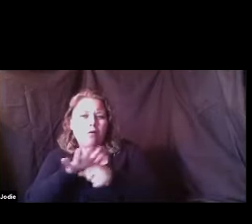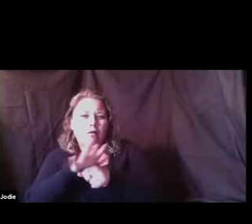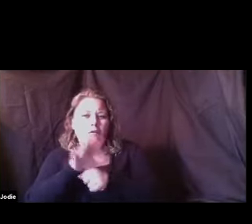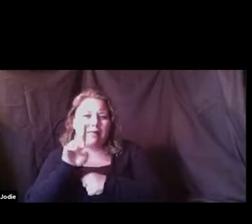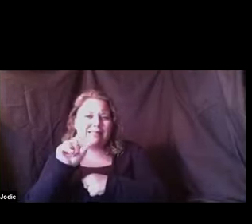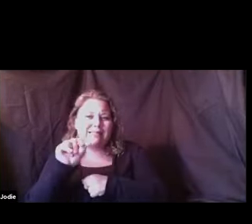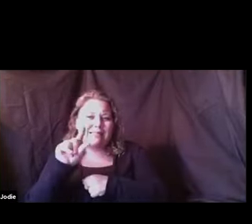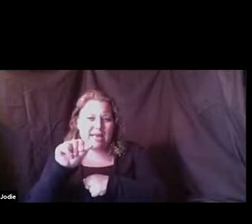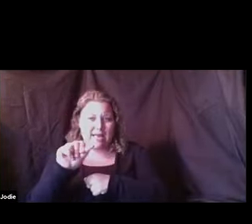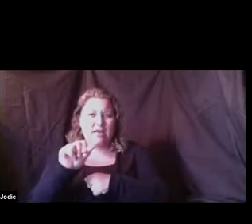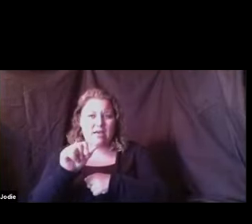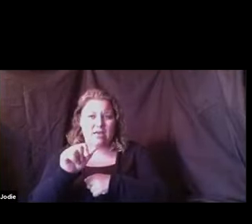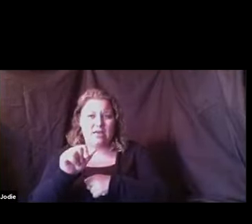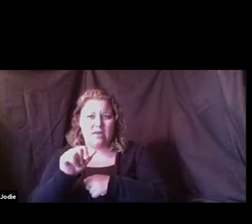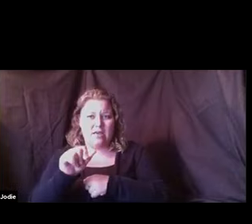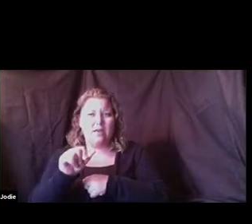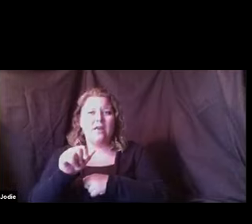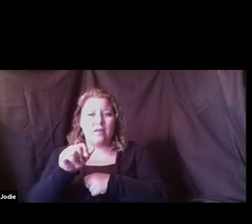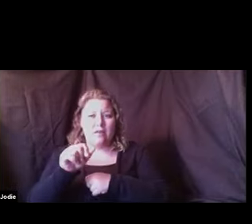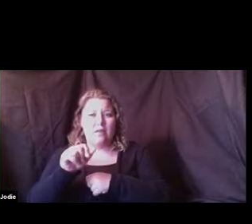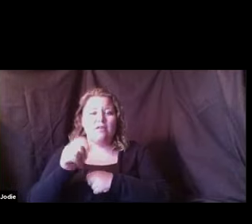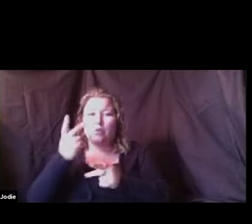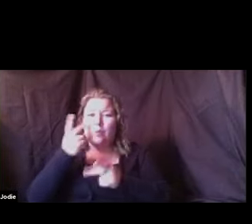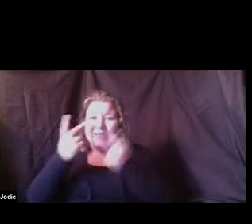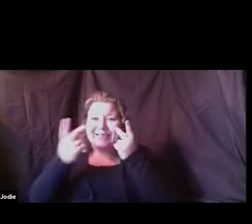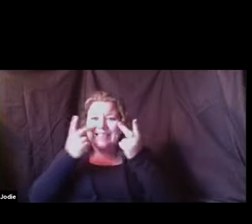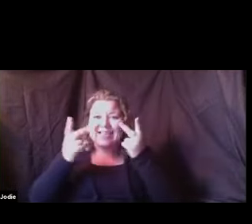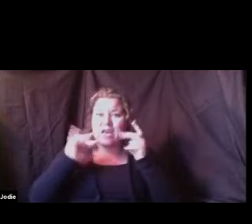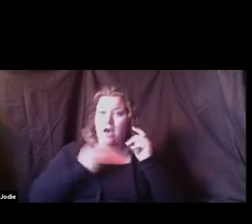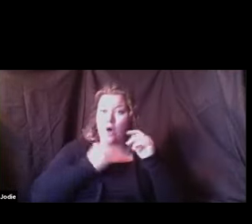follow the guidance on the tables.